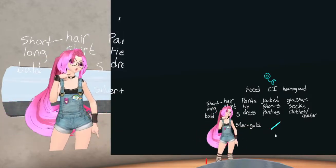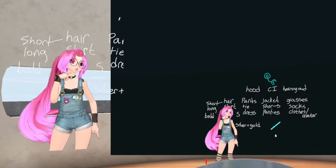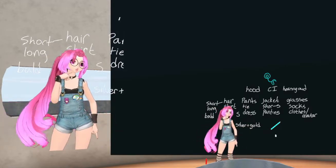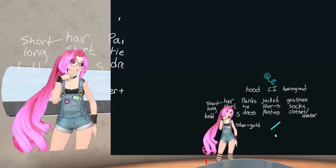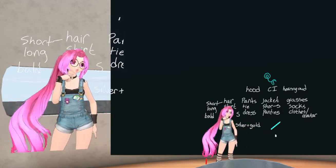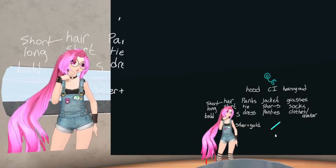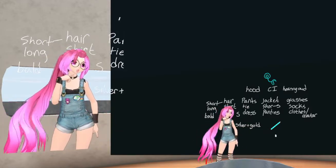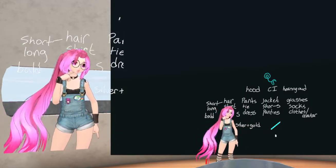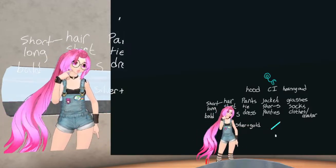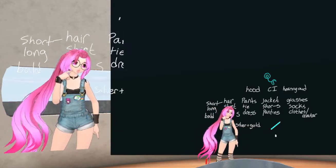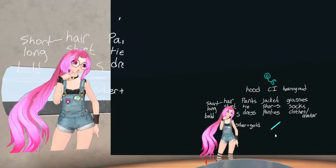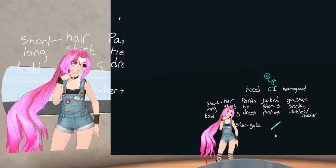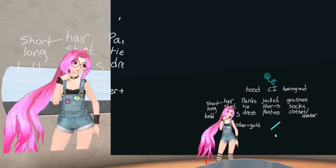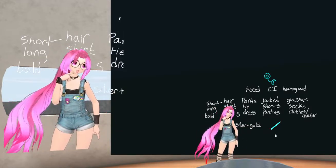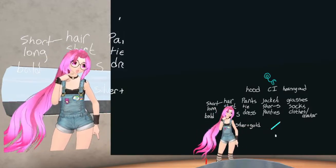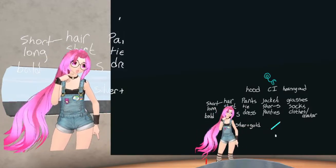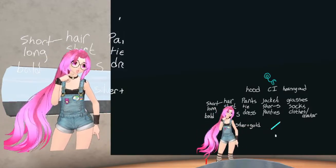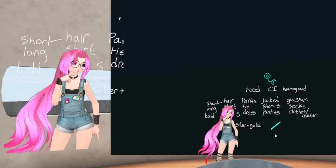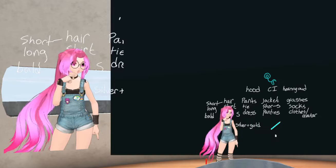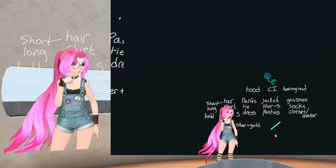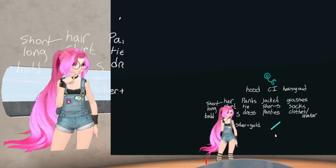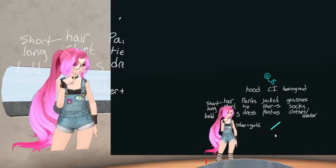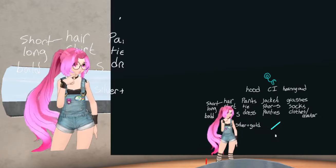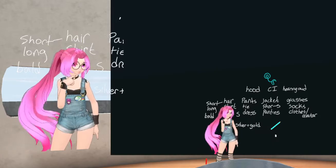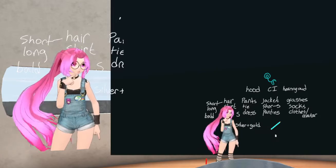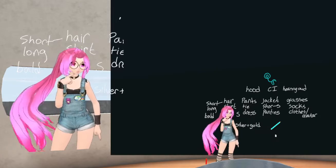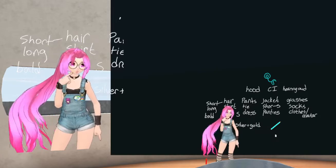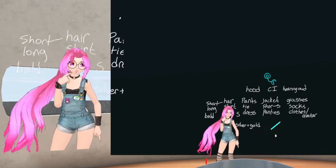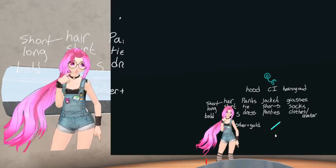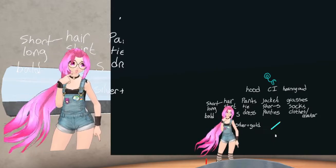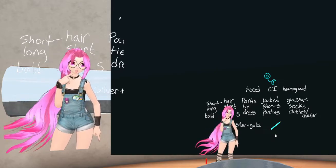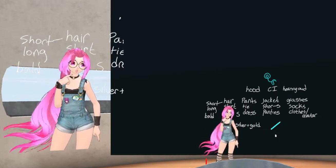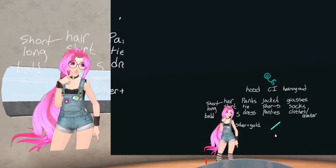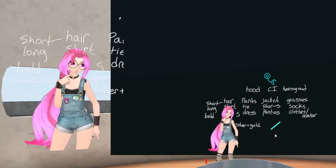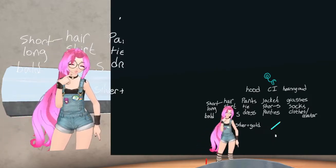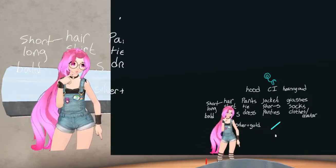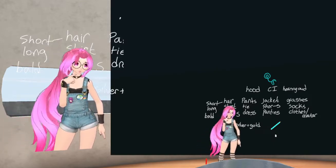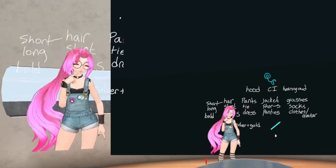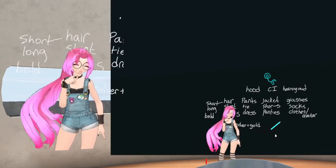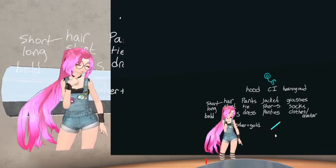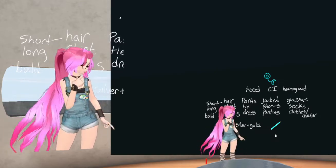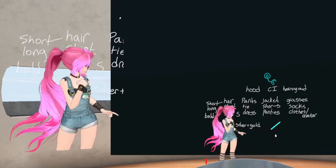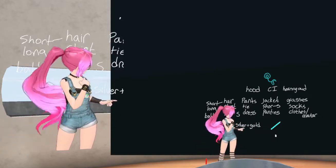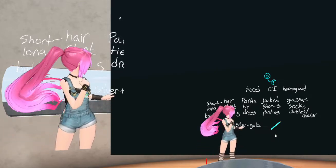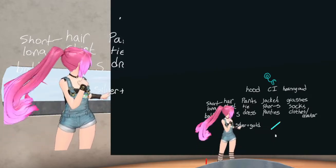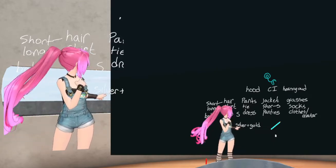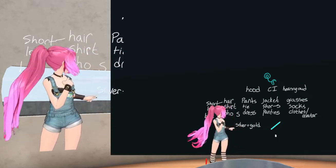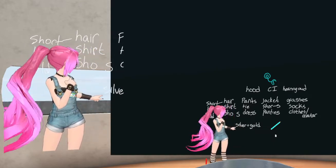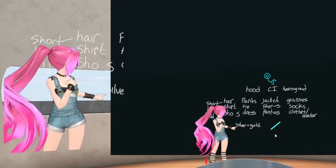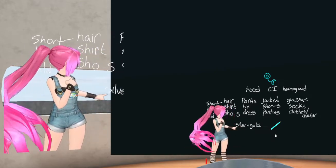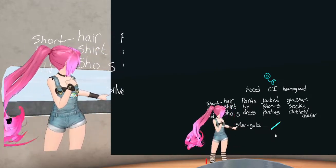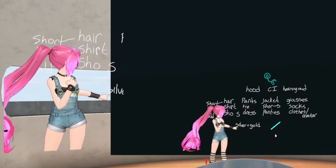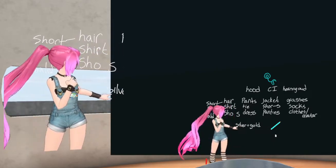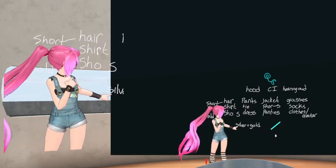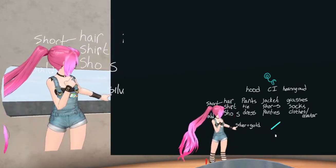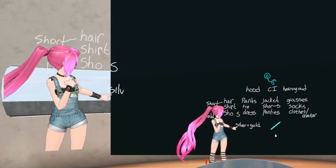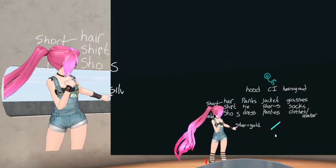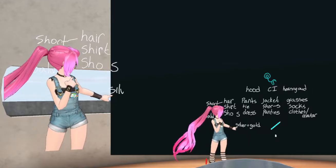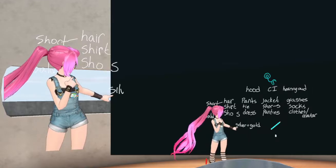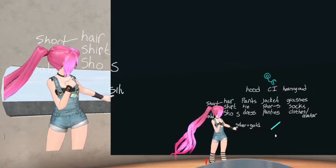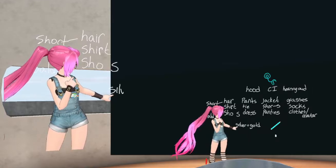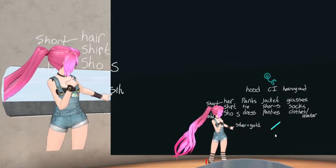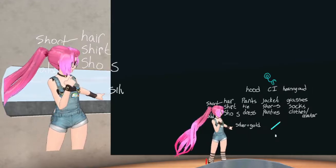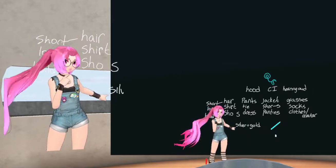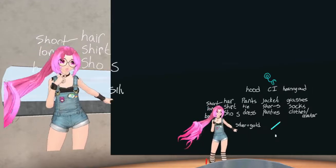pointer finger and you're pointing inside your cheek. So like around your molar area, you want to actually point and touch your cheek. And then the